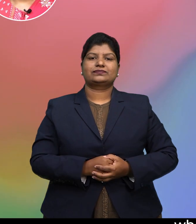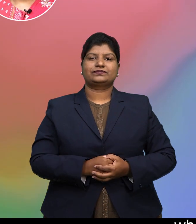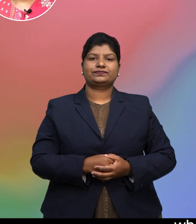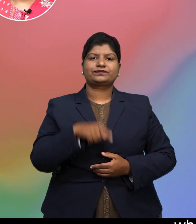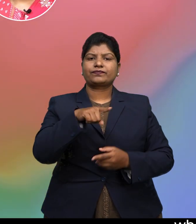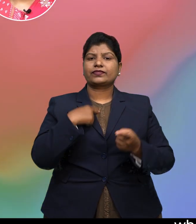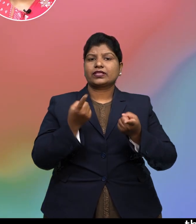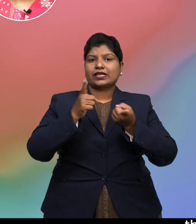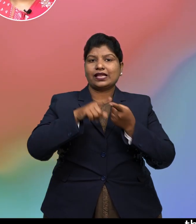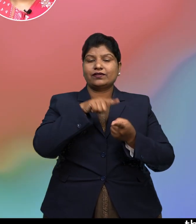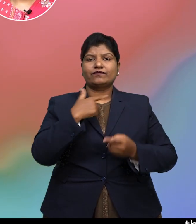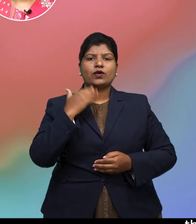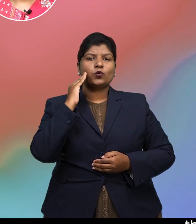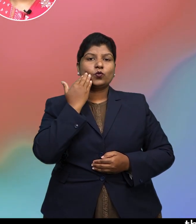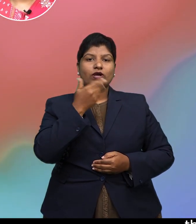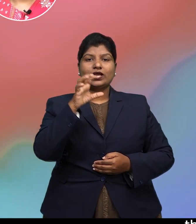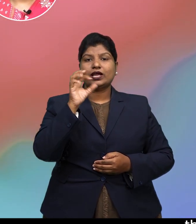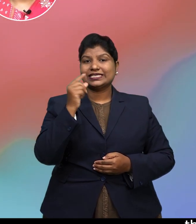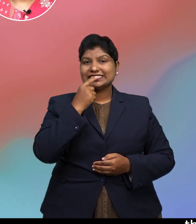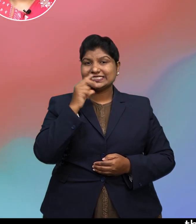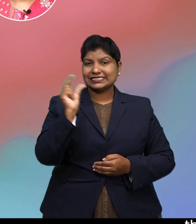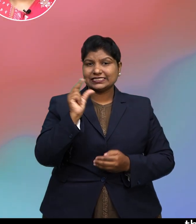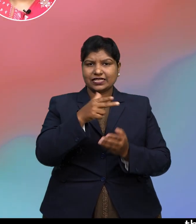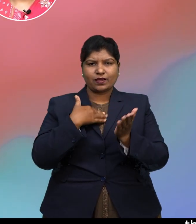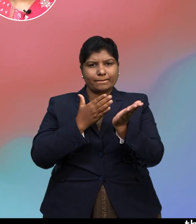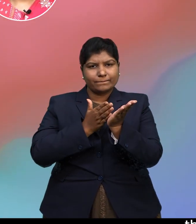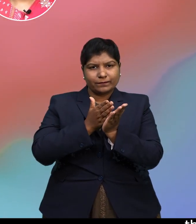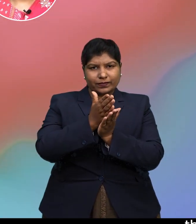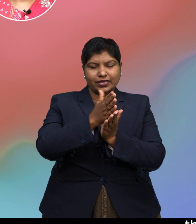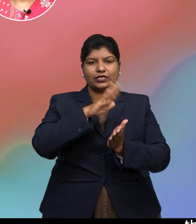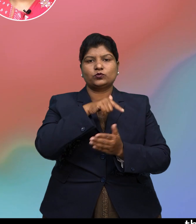when the ovum passes through the oviduct.